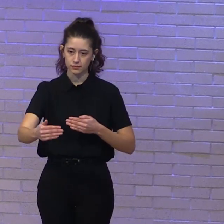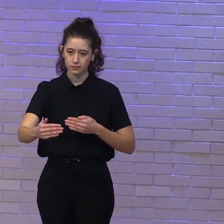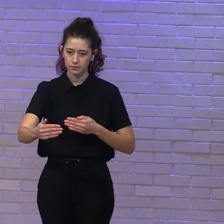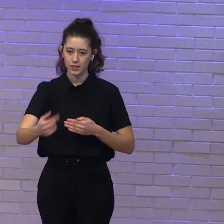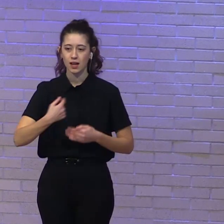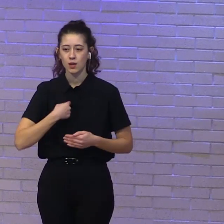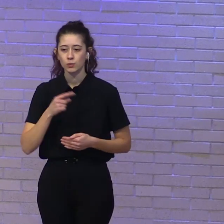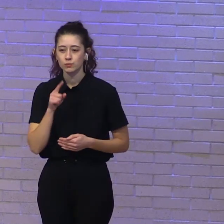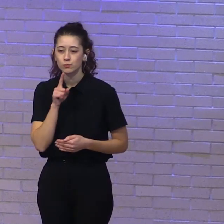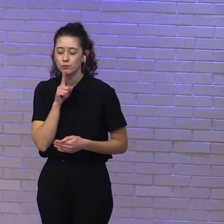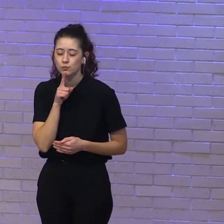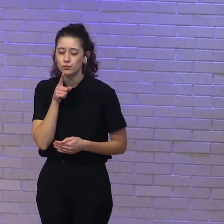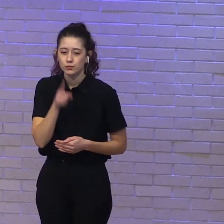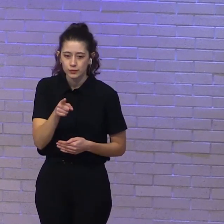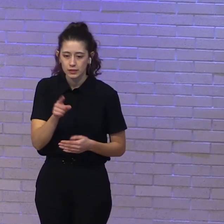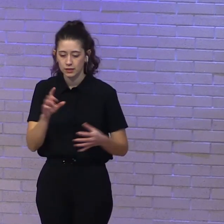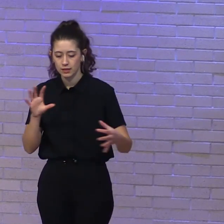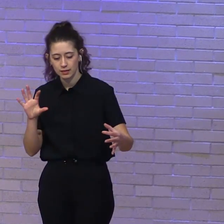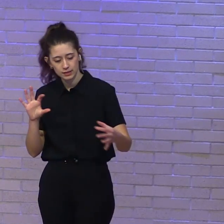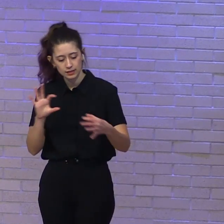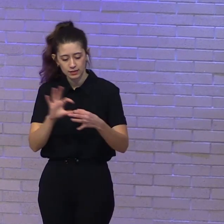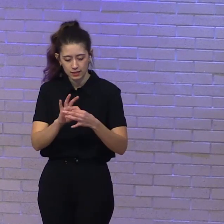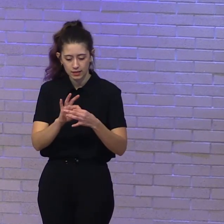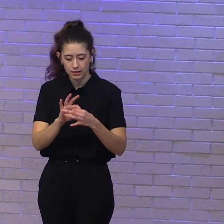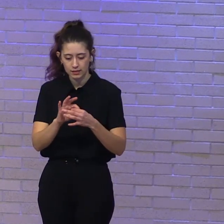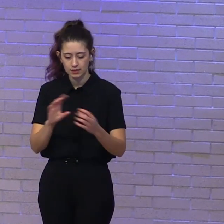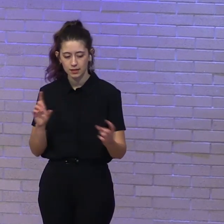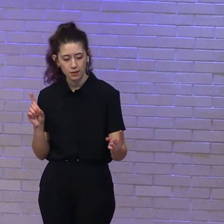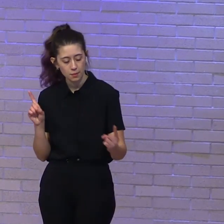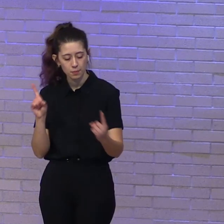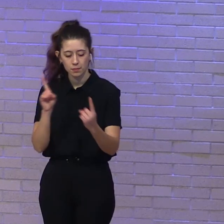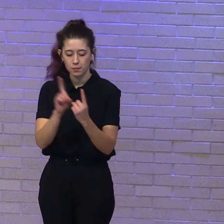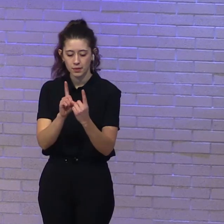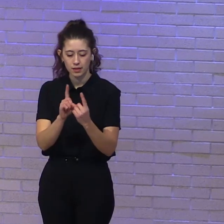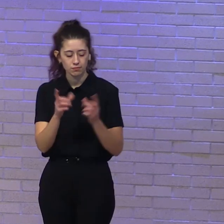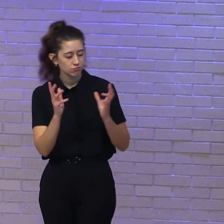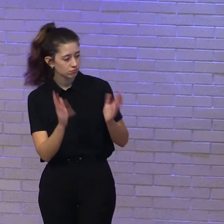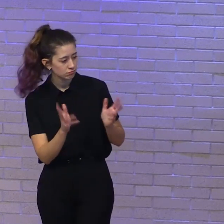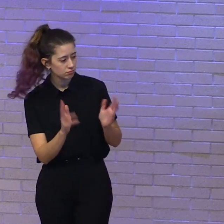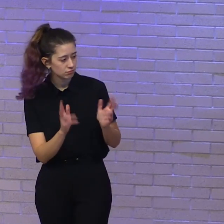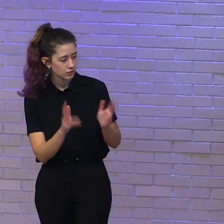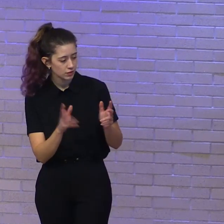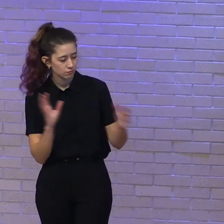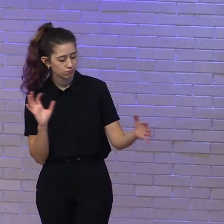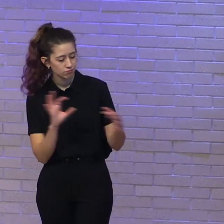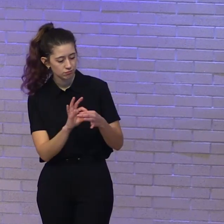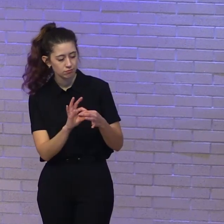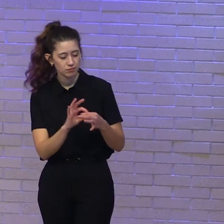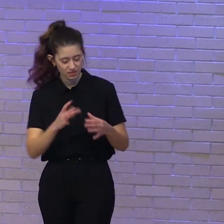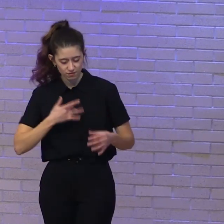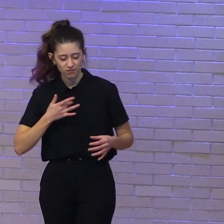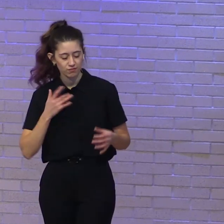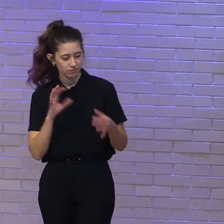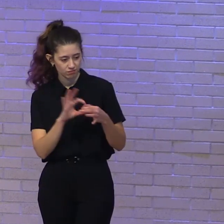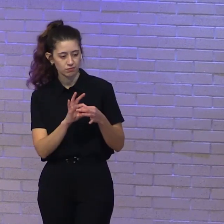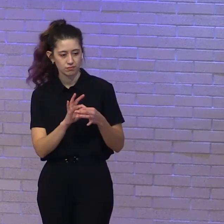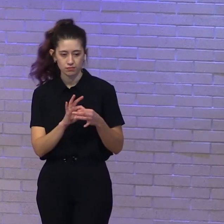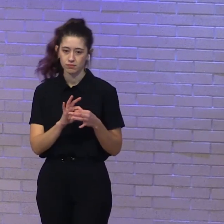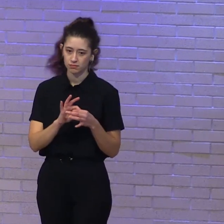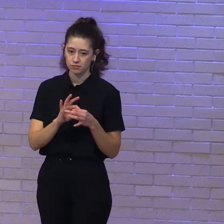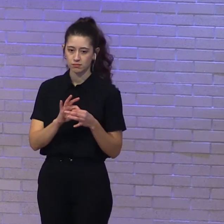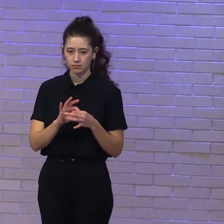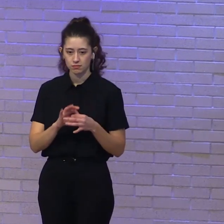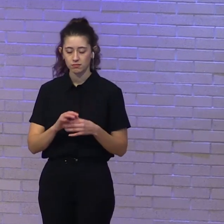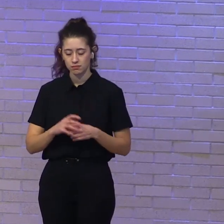with the people close to me. I want to focus on the people that I see and talk to every day, instead of trying to reach on